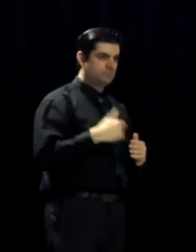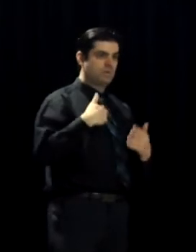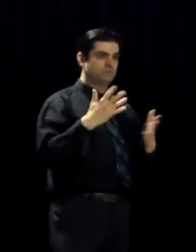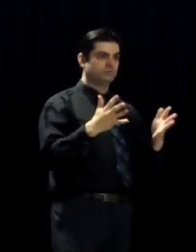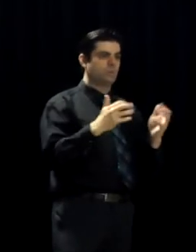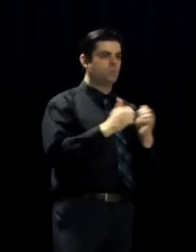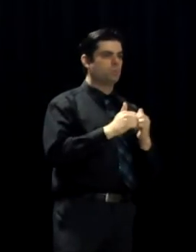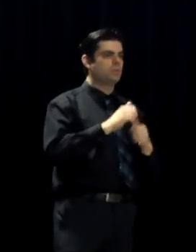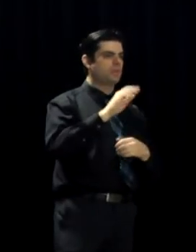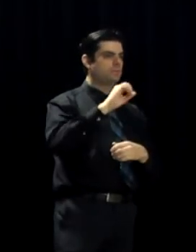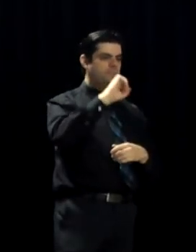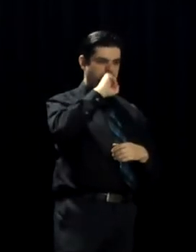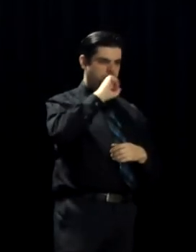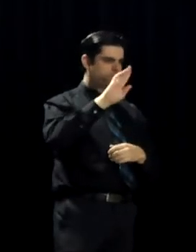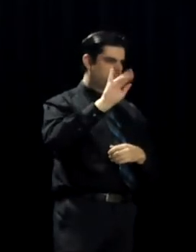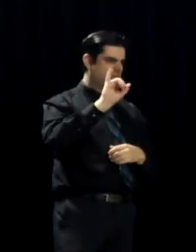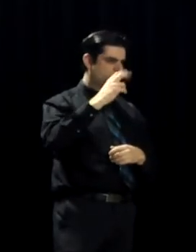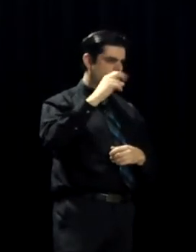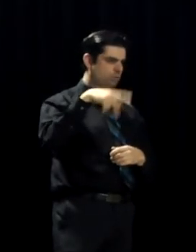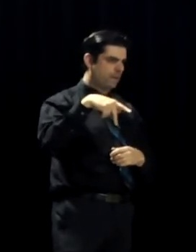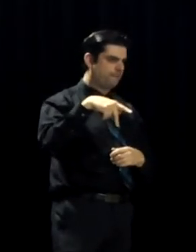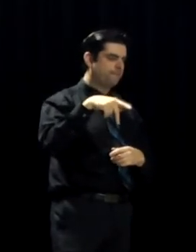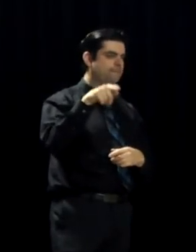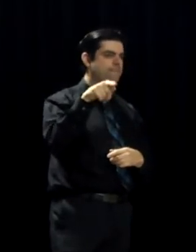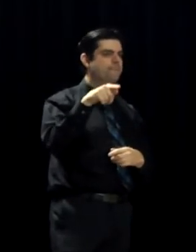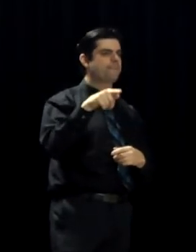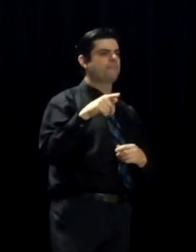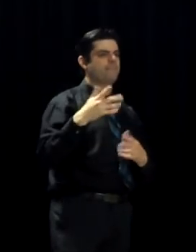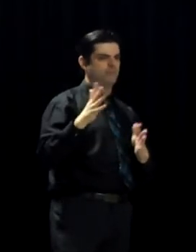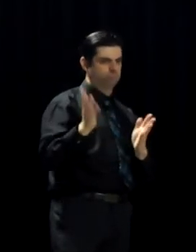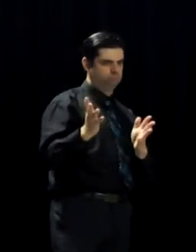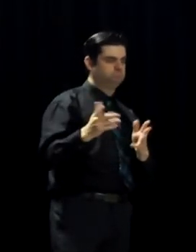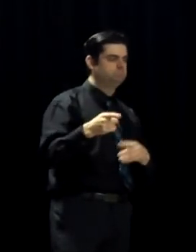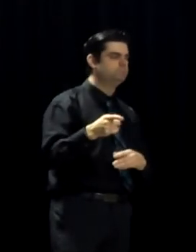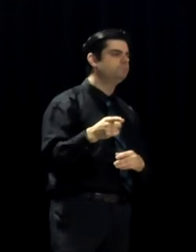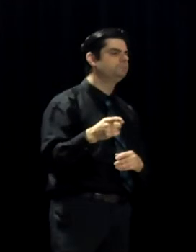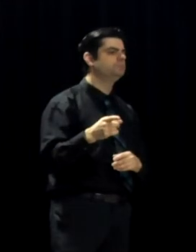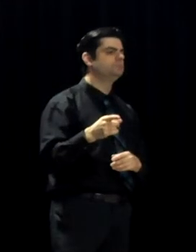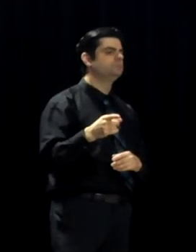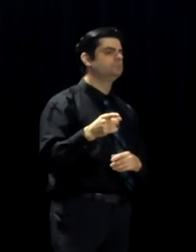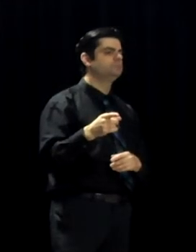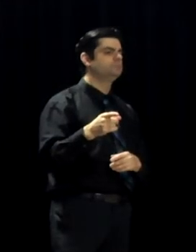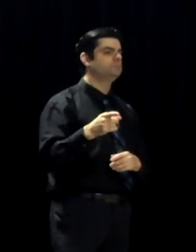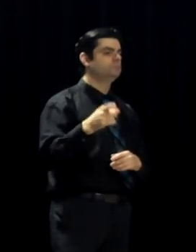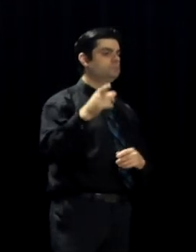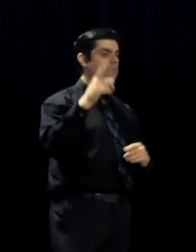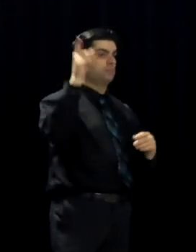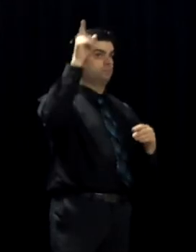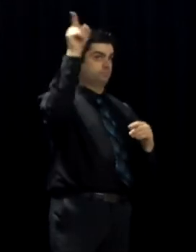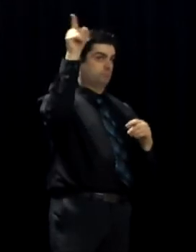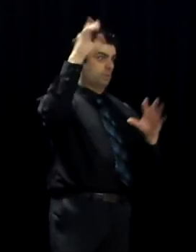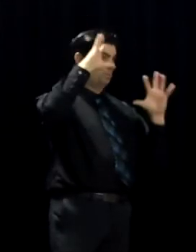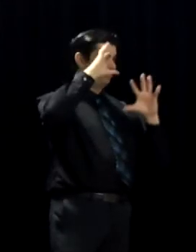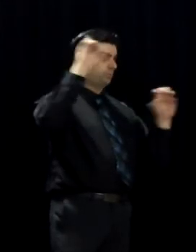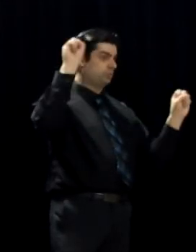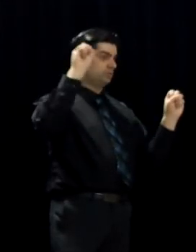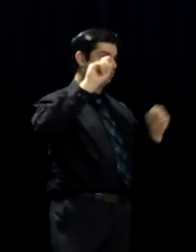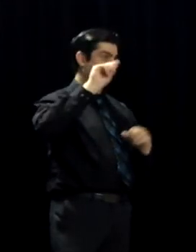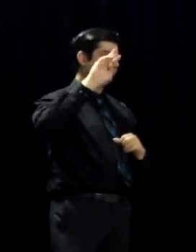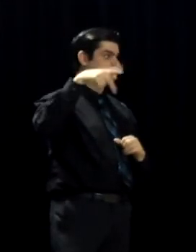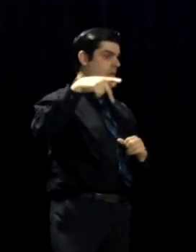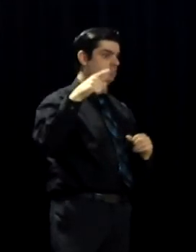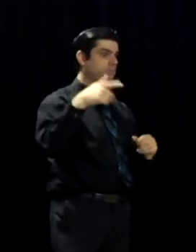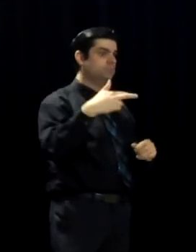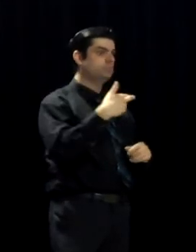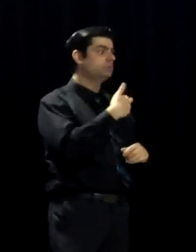Since then, you've had the president deem religious institutions essential. So I think this is something we need to